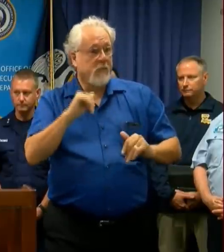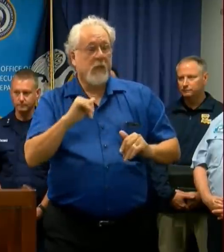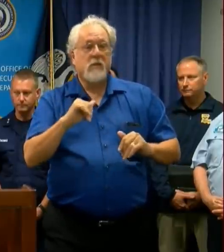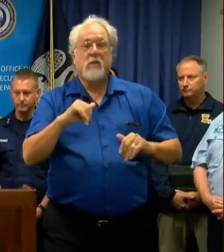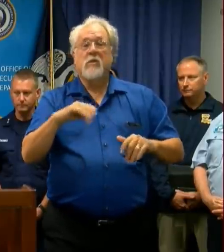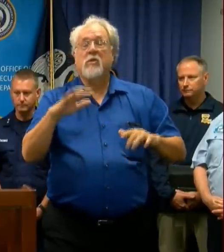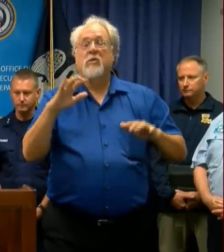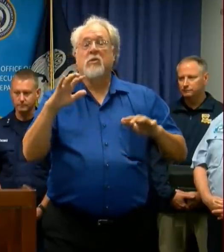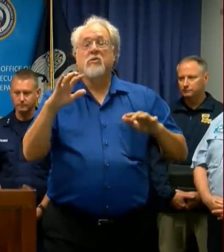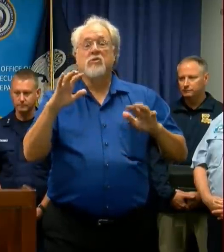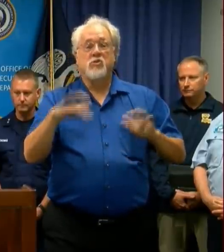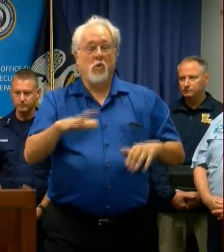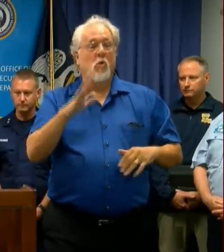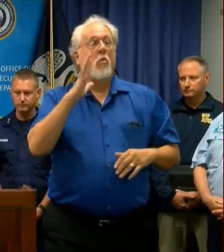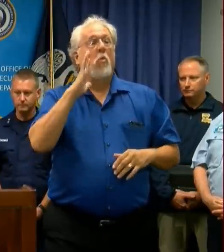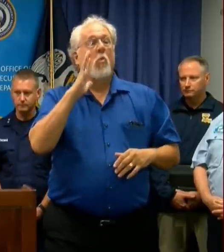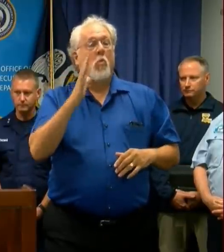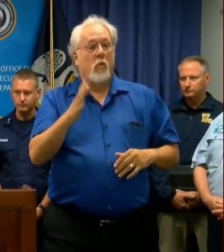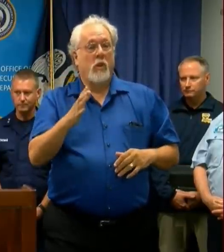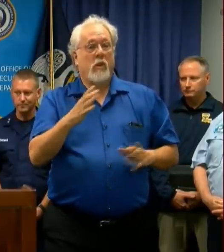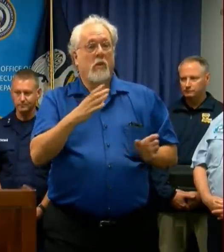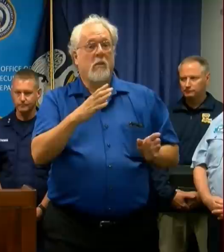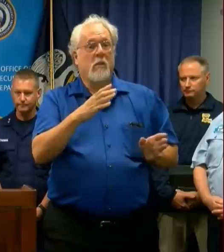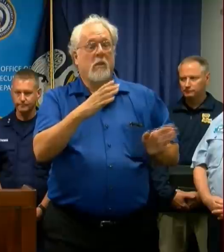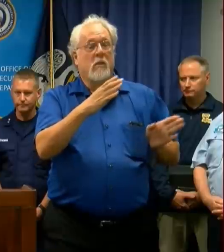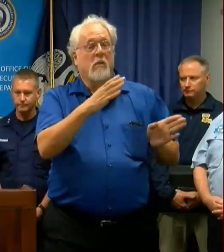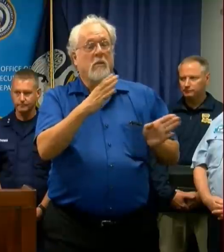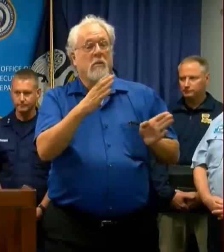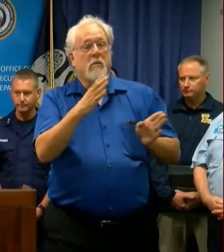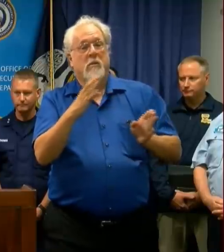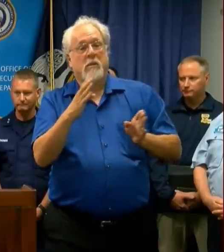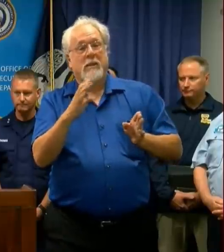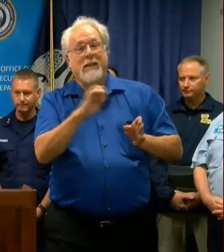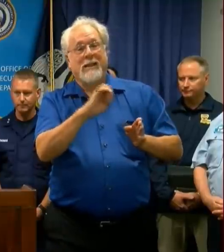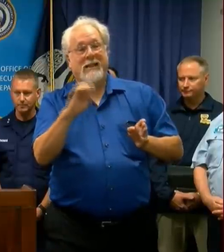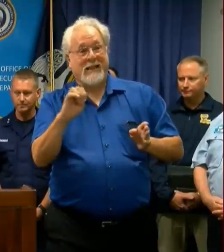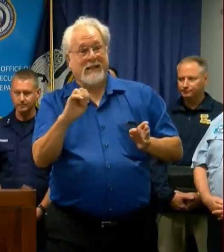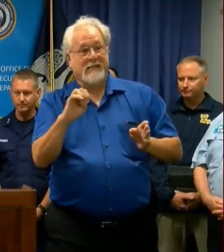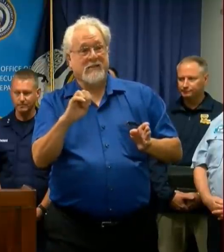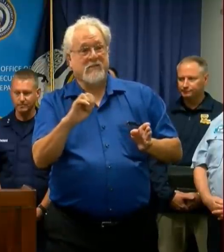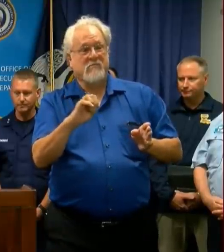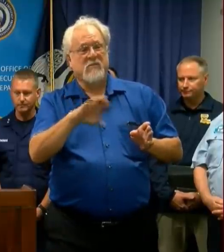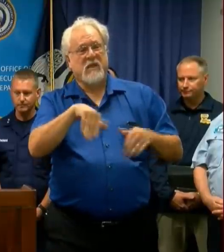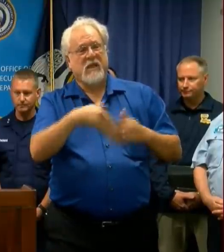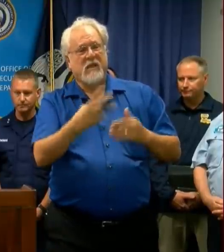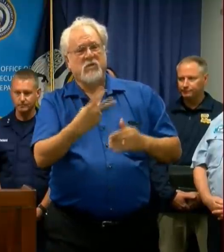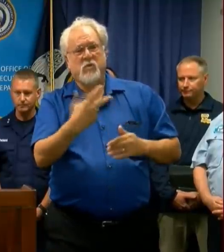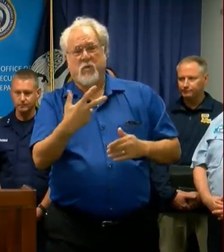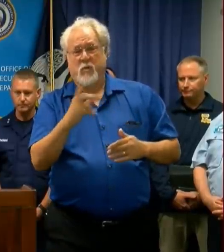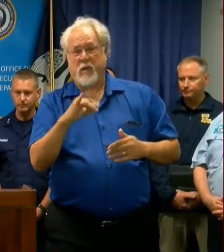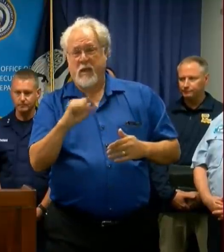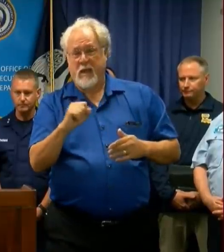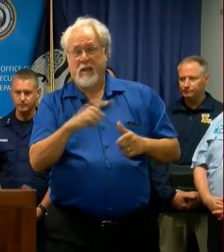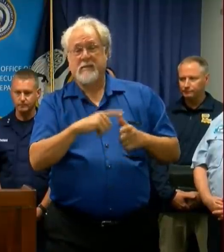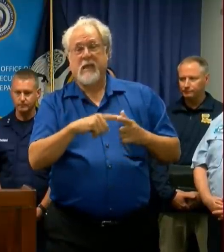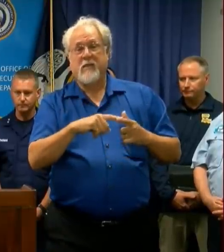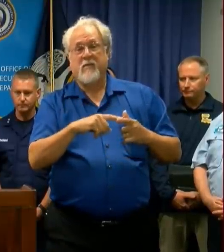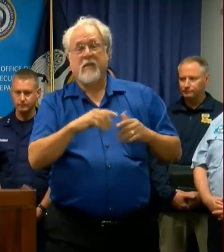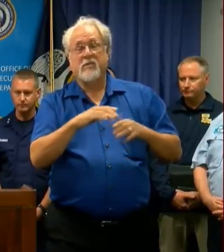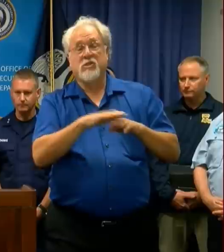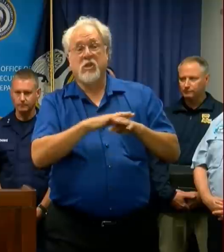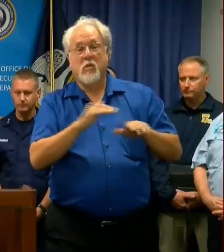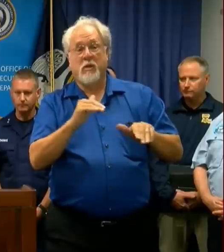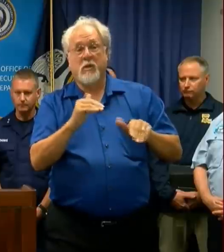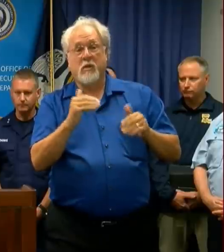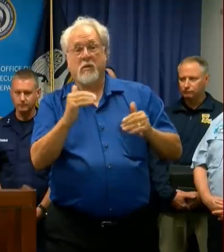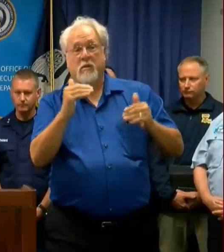storm will drift slightly to the east over the next two or three days, and then will slowly move